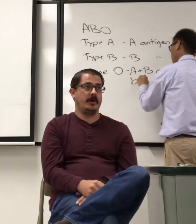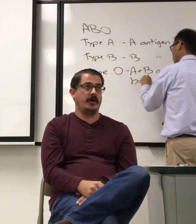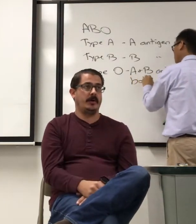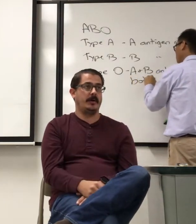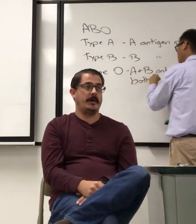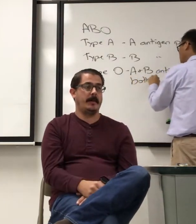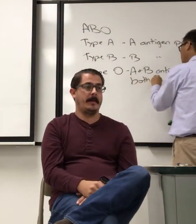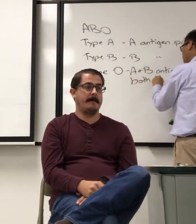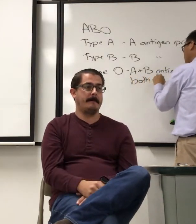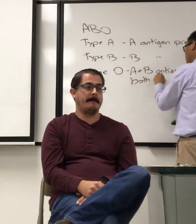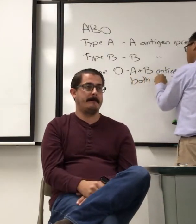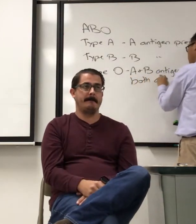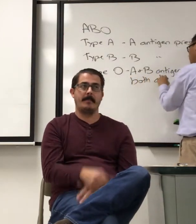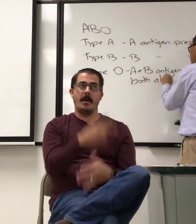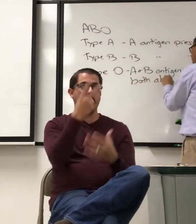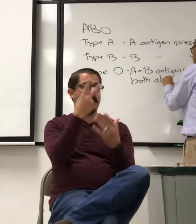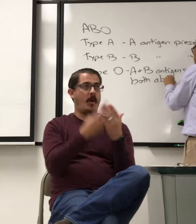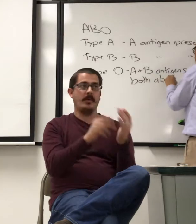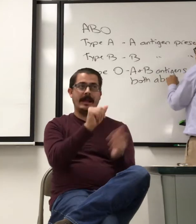Both not there.